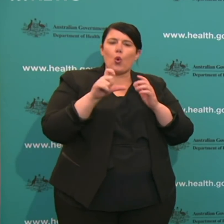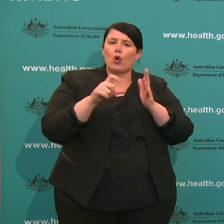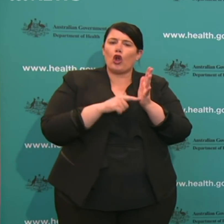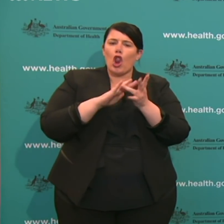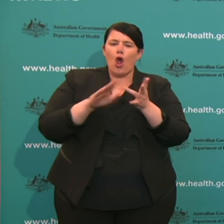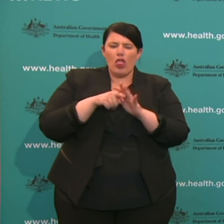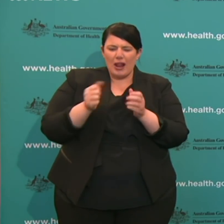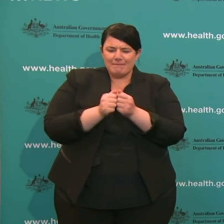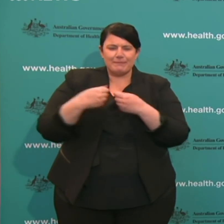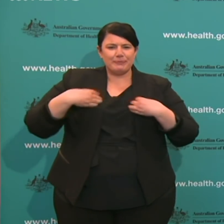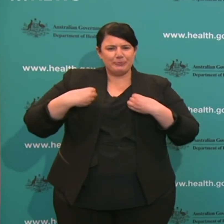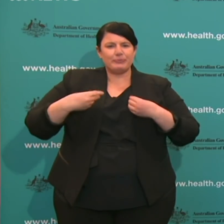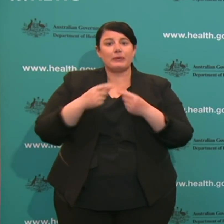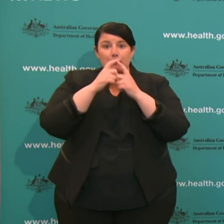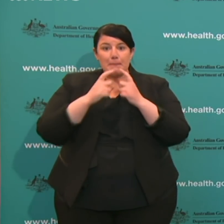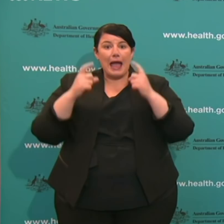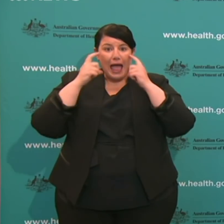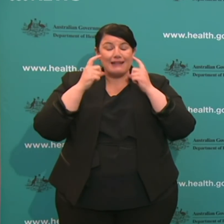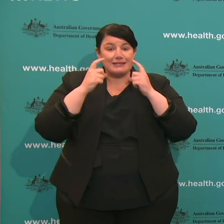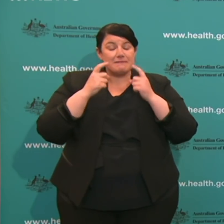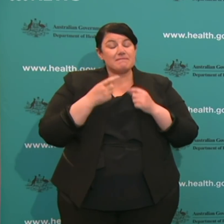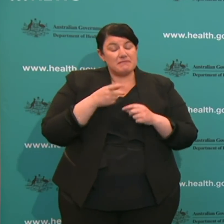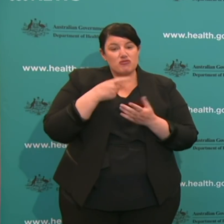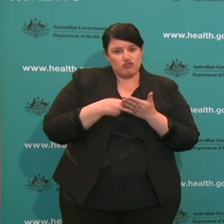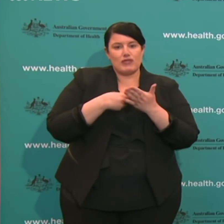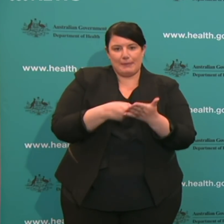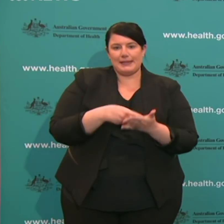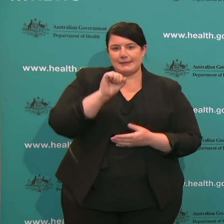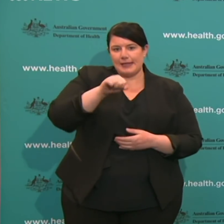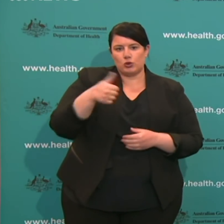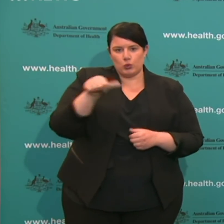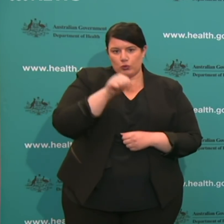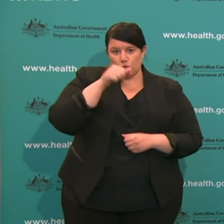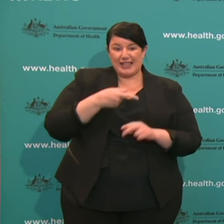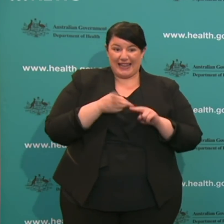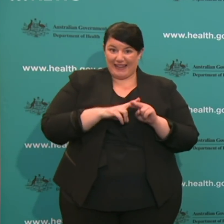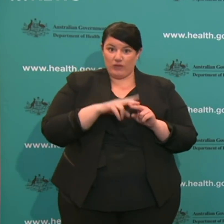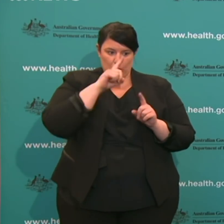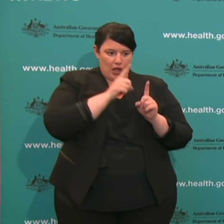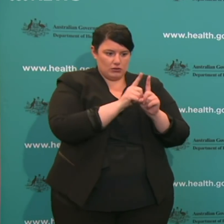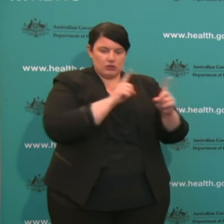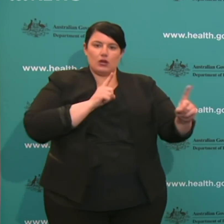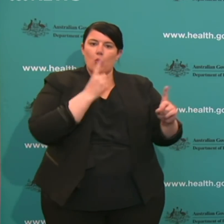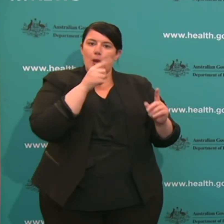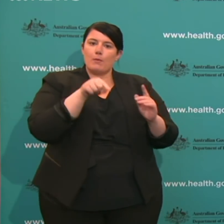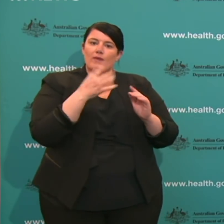mask use is recommended if you find yourself in a situation where you cannot socially distance.